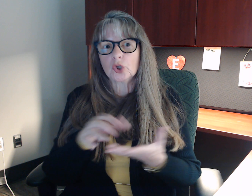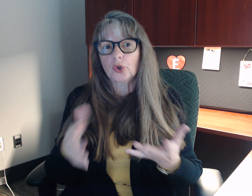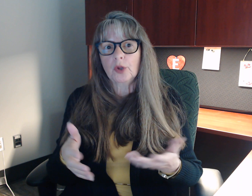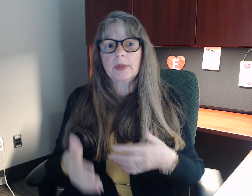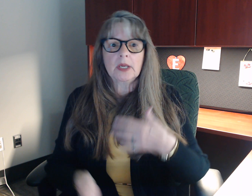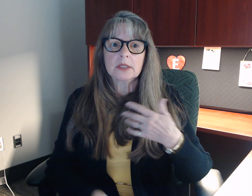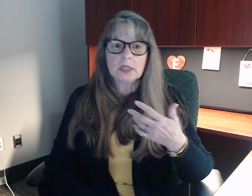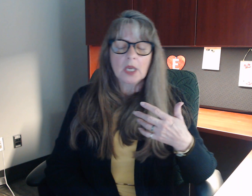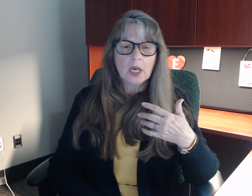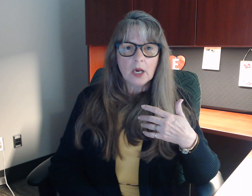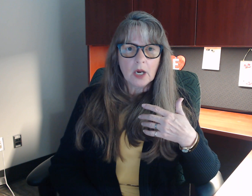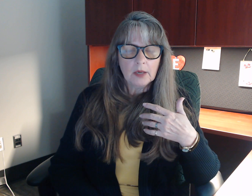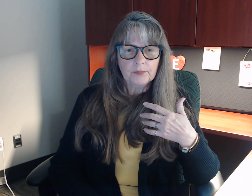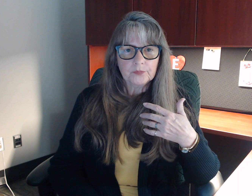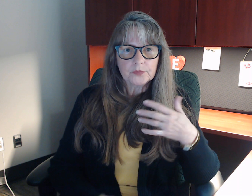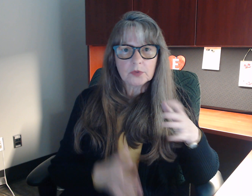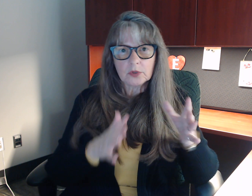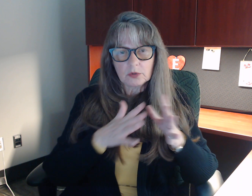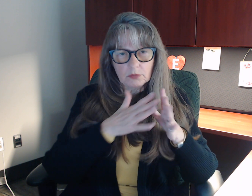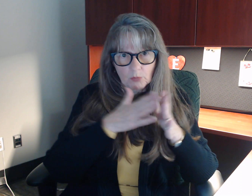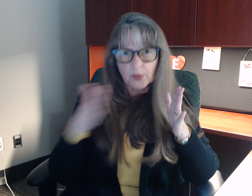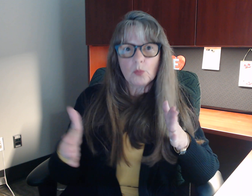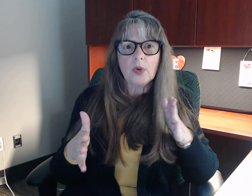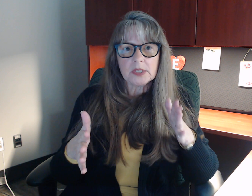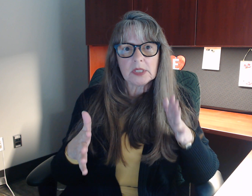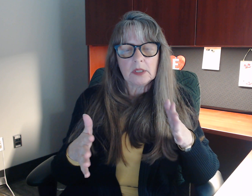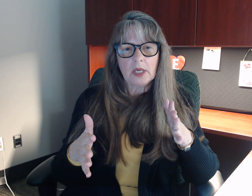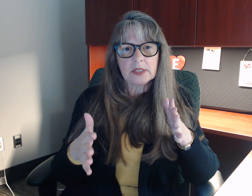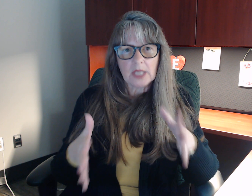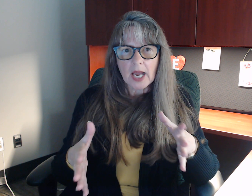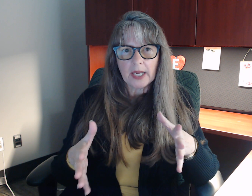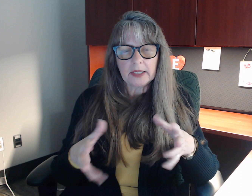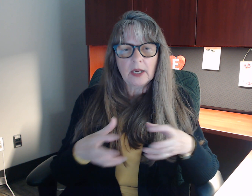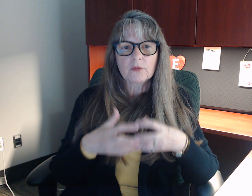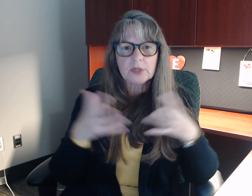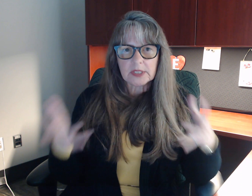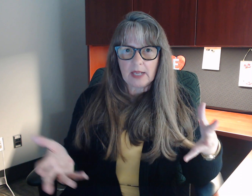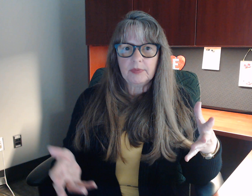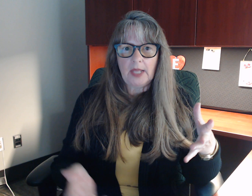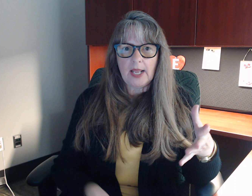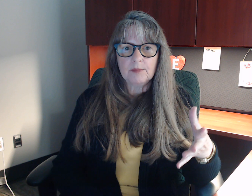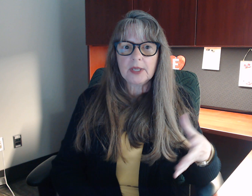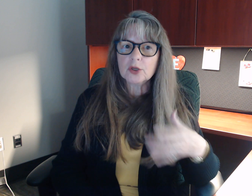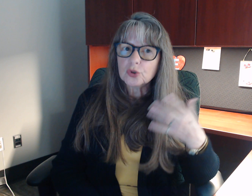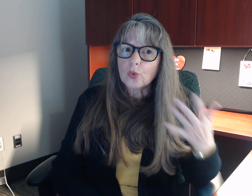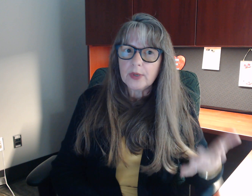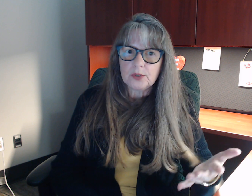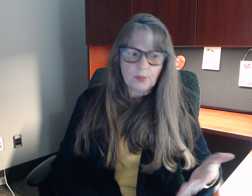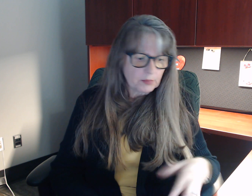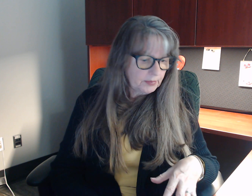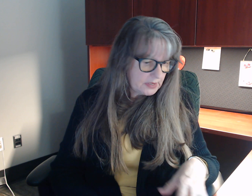learn it because more than one sign for the same thing, because you're going to probably see